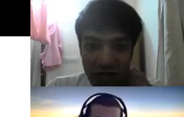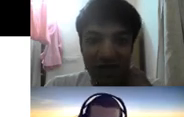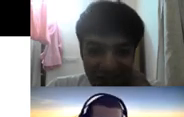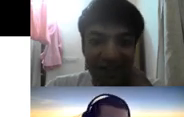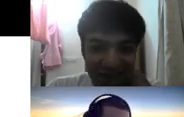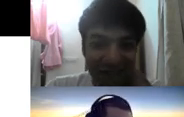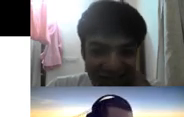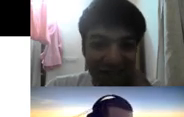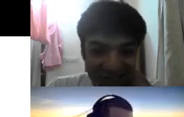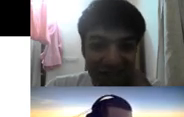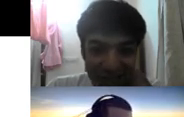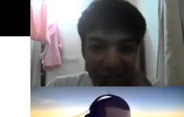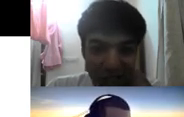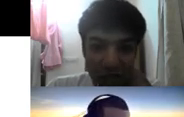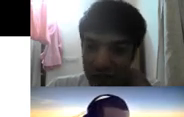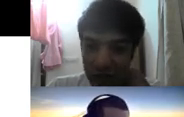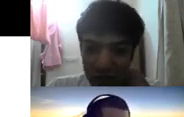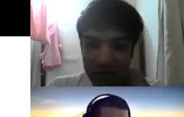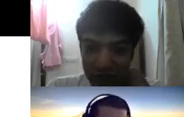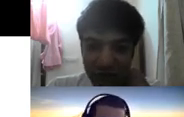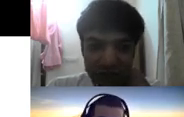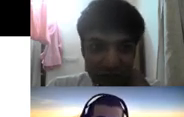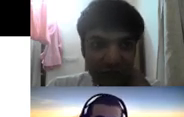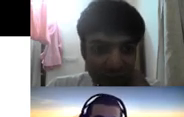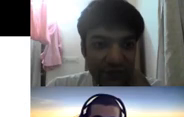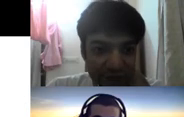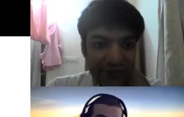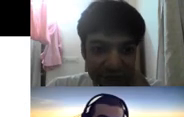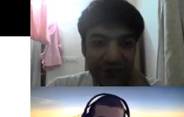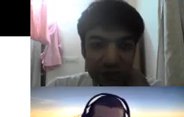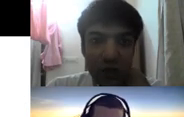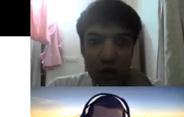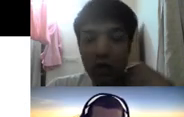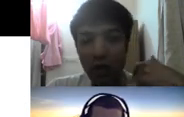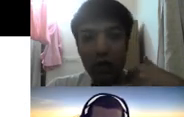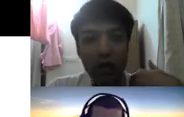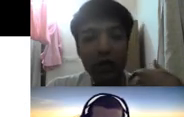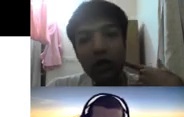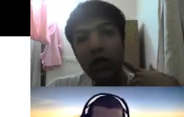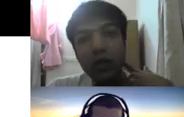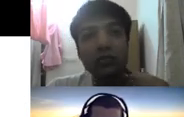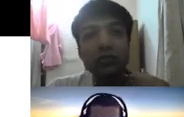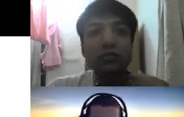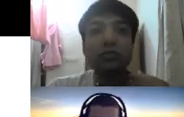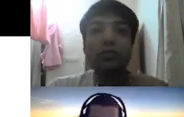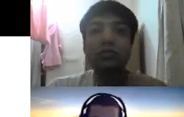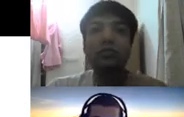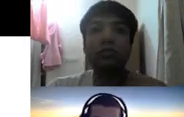They use the future, not only the past. Understood. They use like Got 5 it. frames per second, which